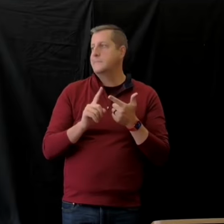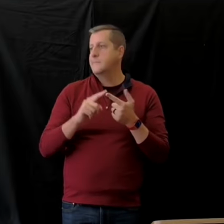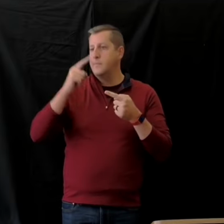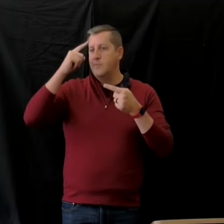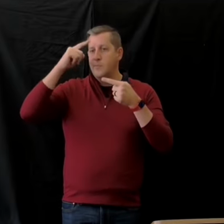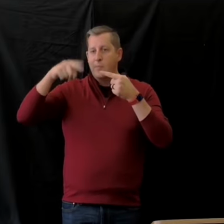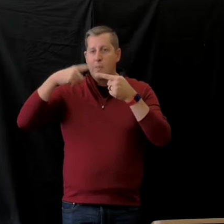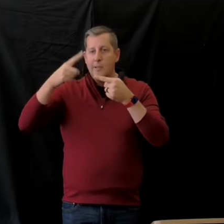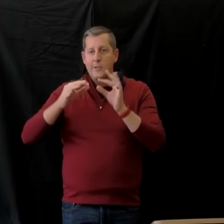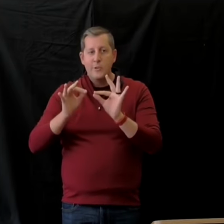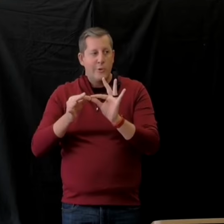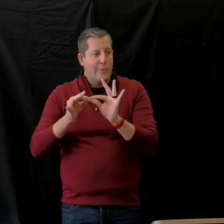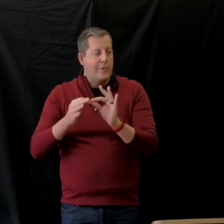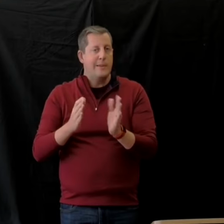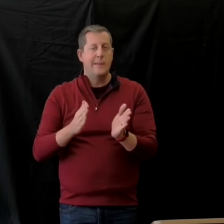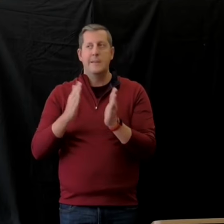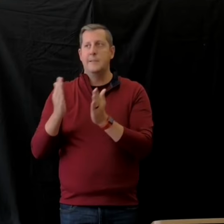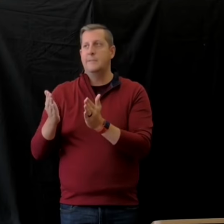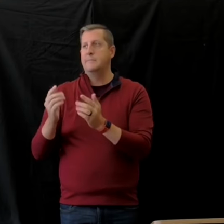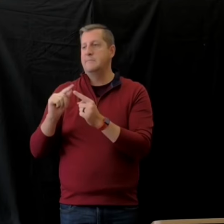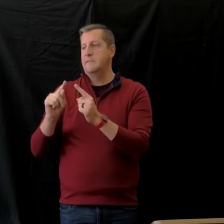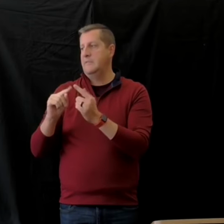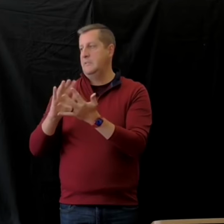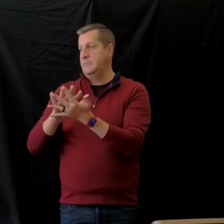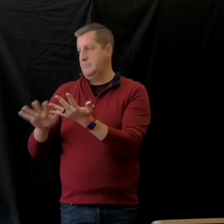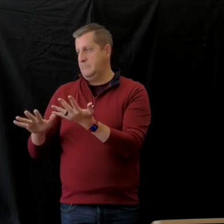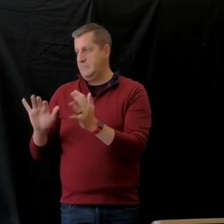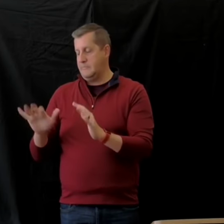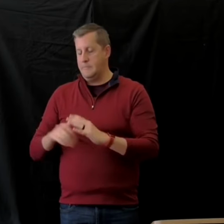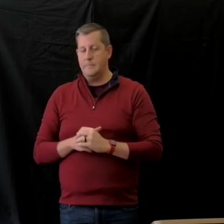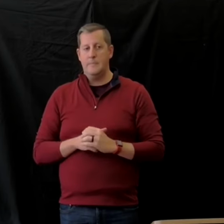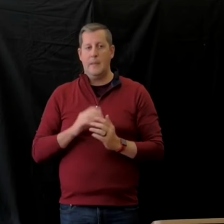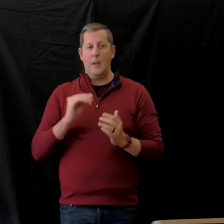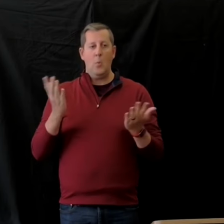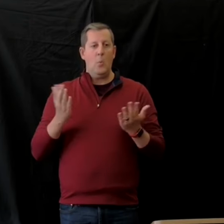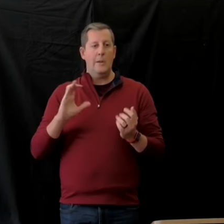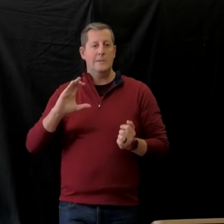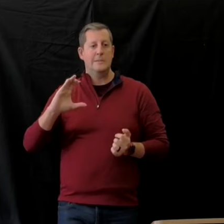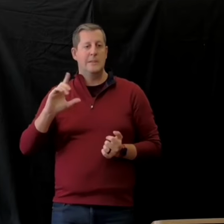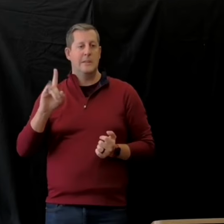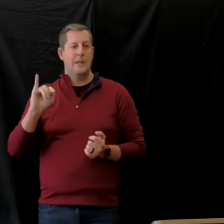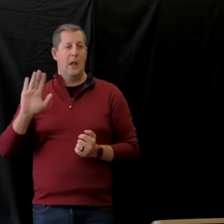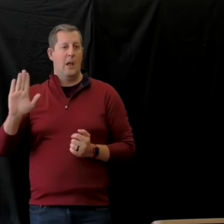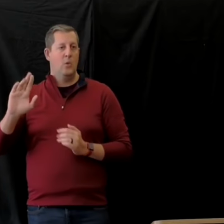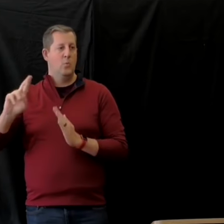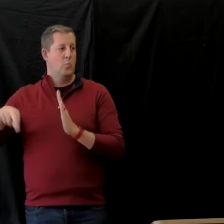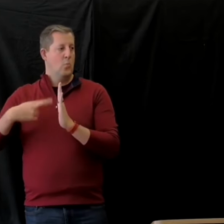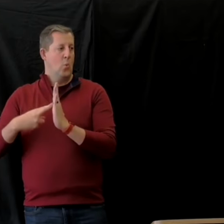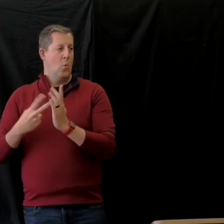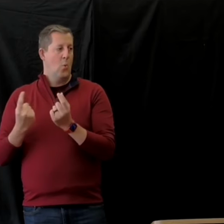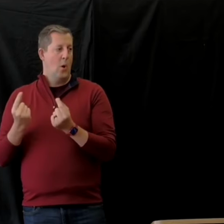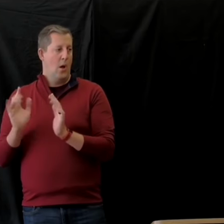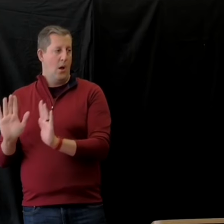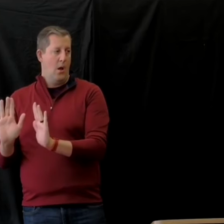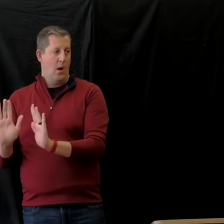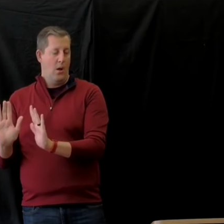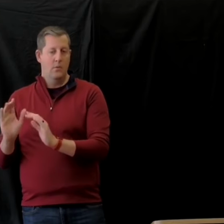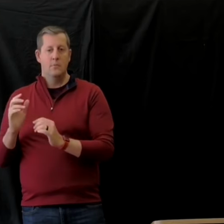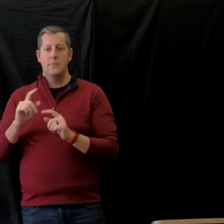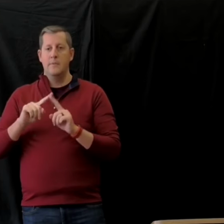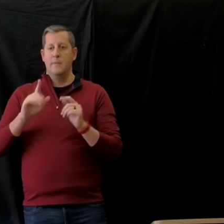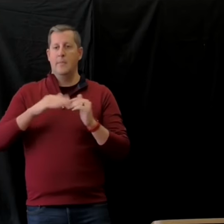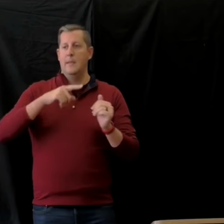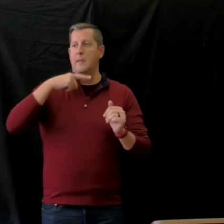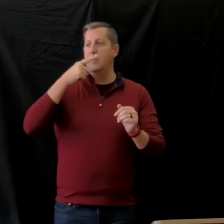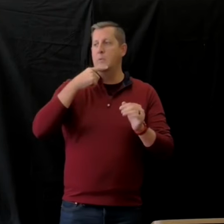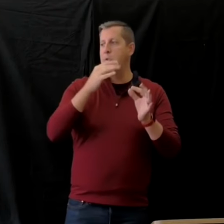general. And I learned about processing as an interpreter, just many different variety of different topics.